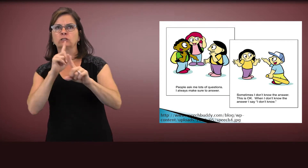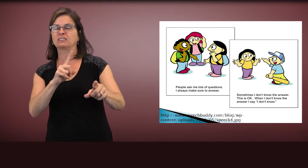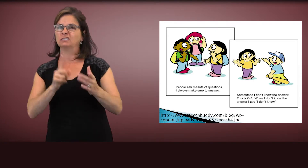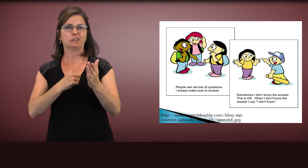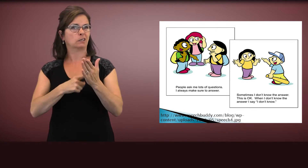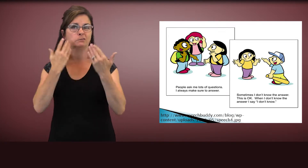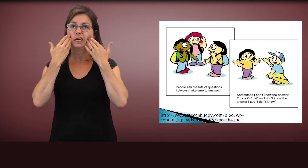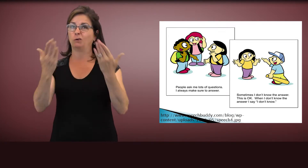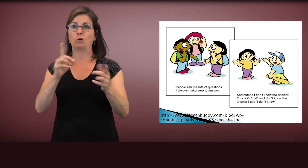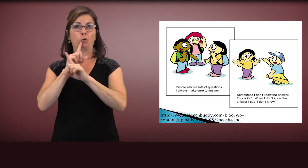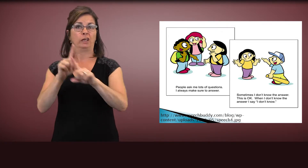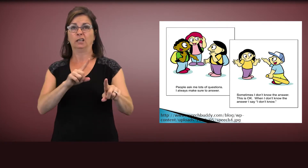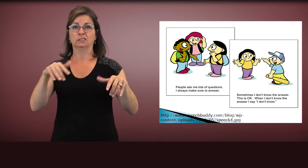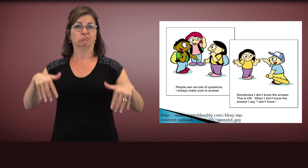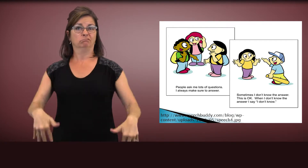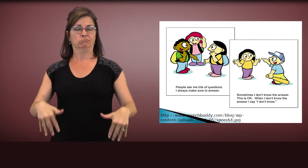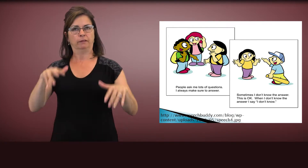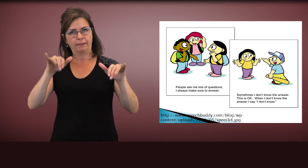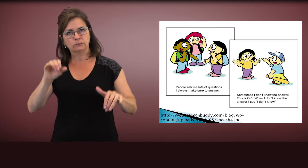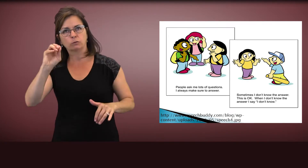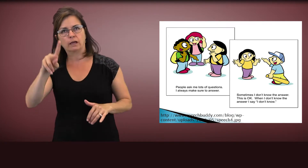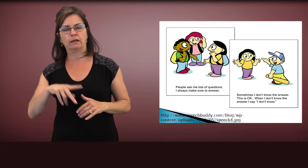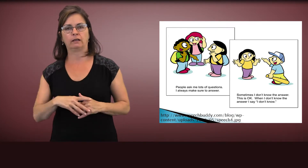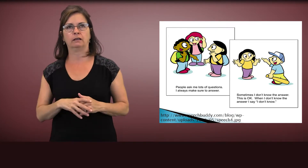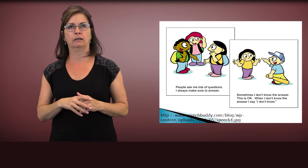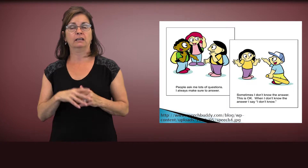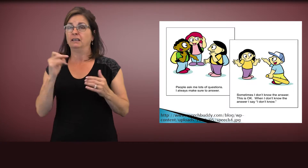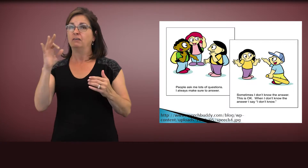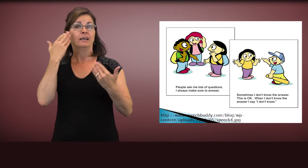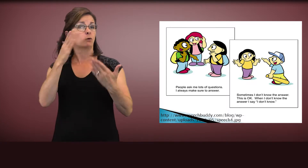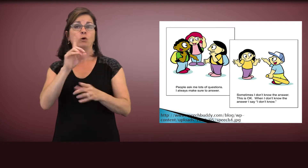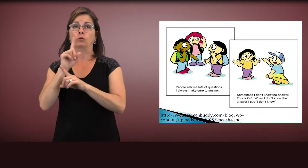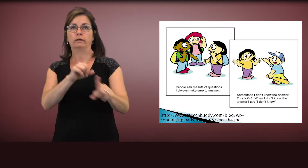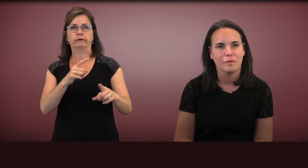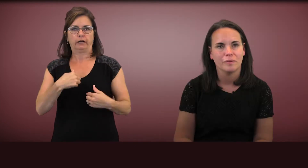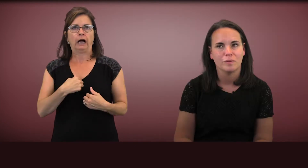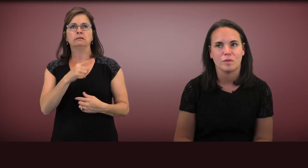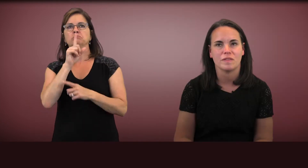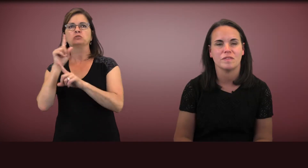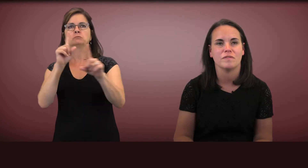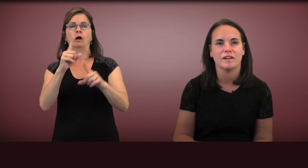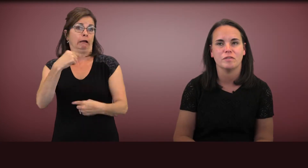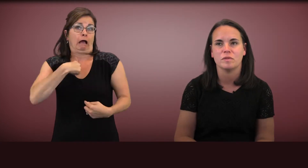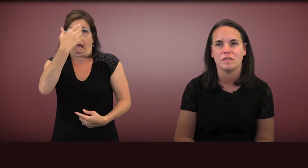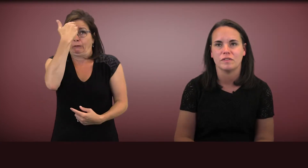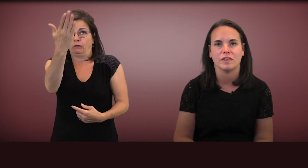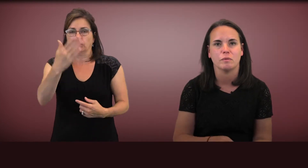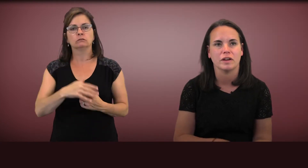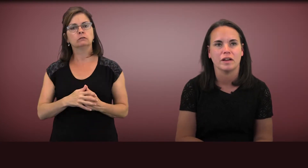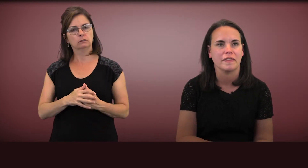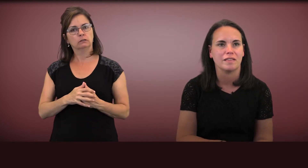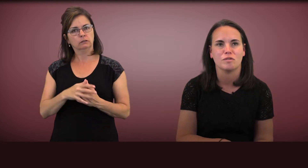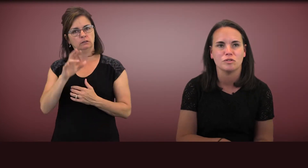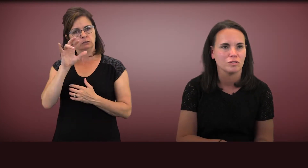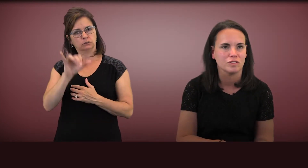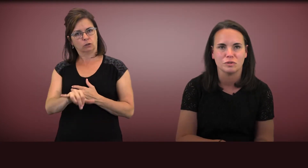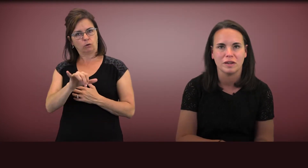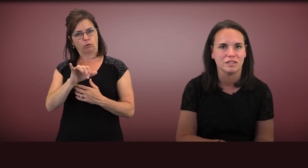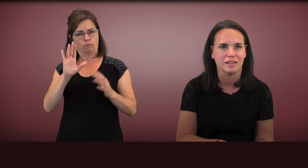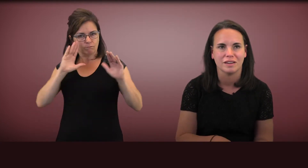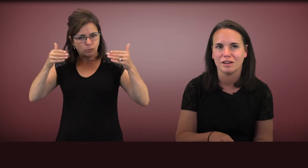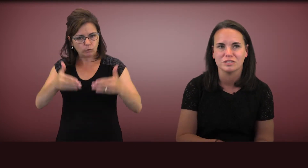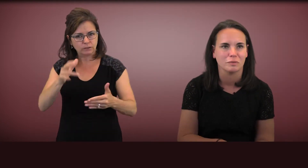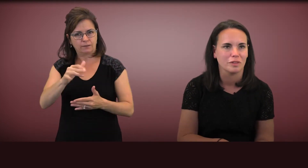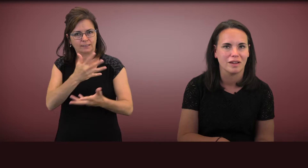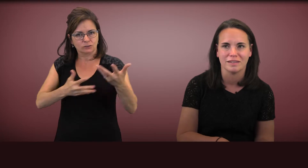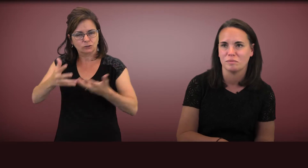Sometimes I don't know the answer, that's okay. When I don't know the answer, I say, I don't know. So this is very specifically working on that social